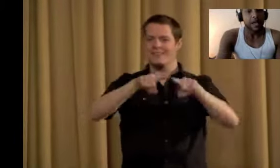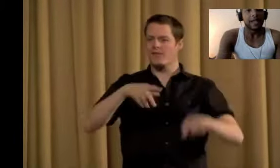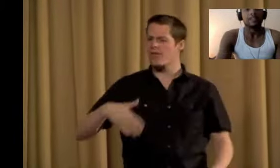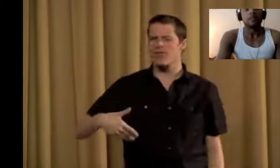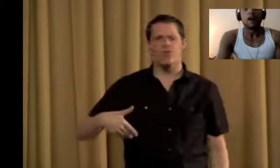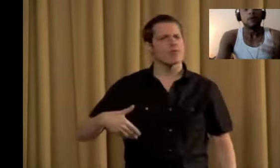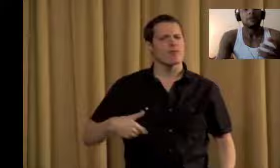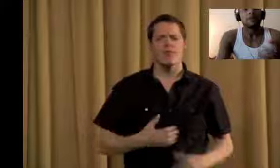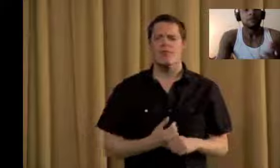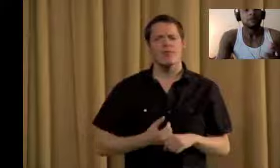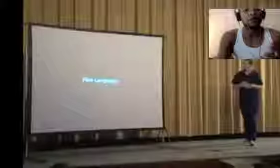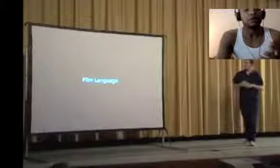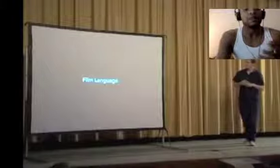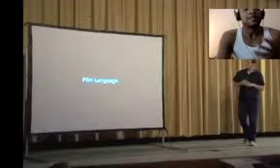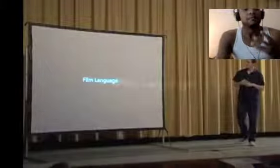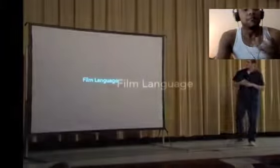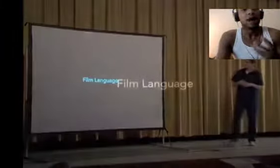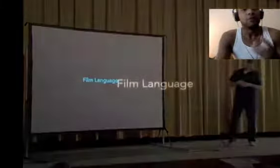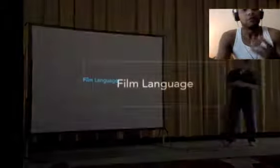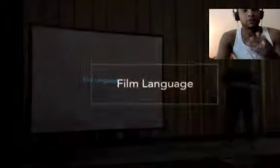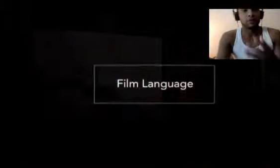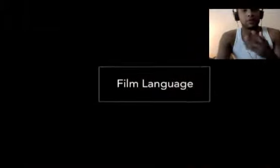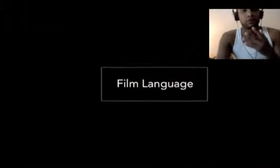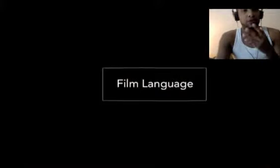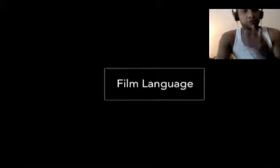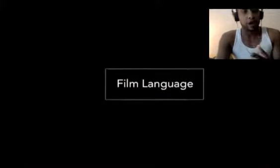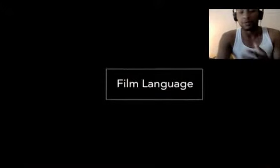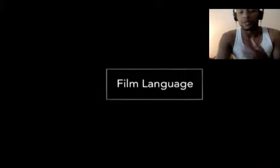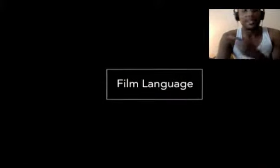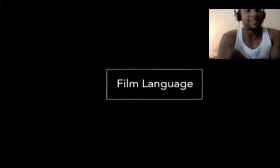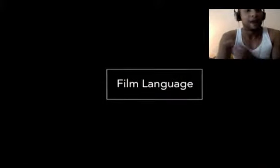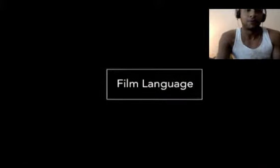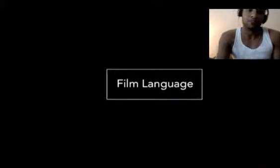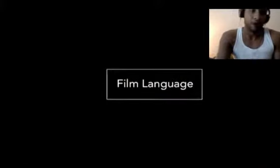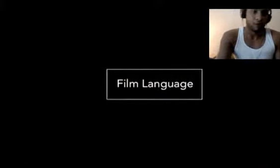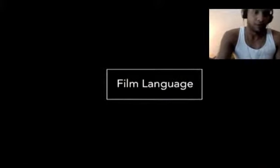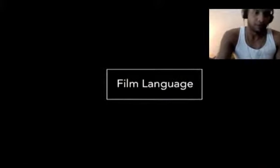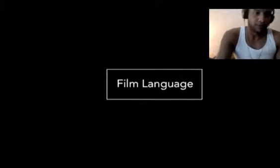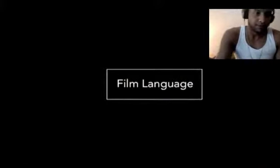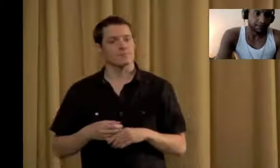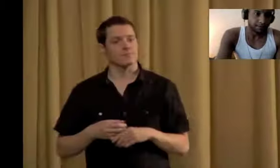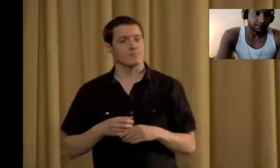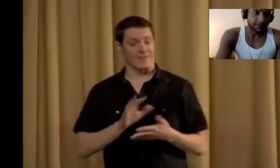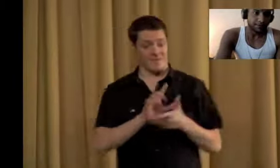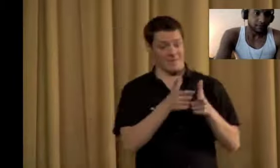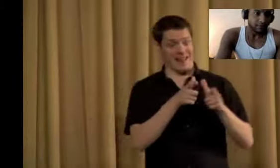And I want to make sure that my world is put on the screen properly, and that wasn't my world.